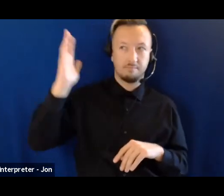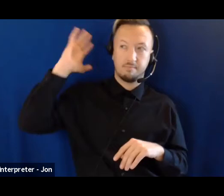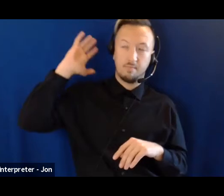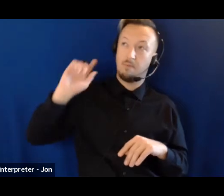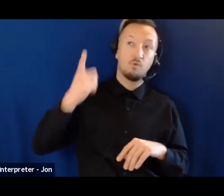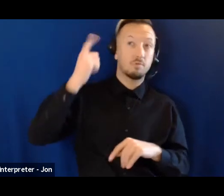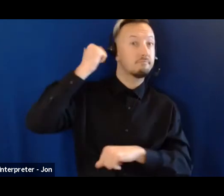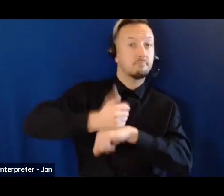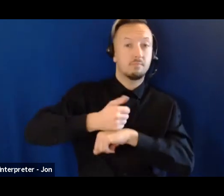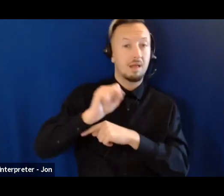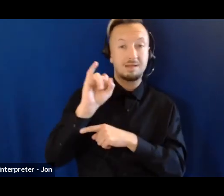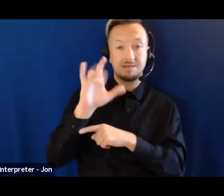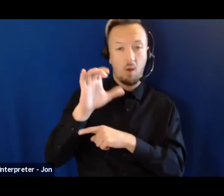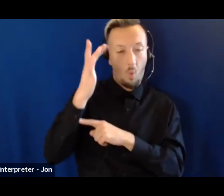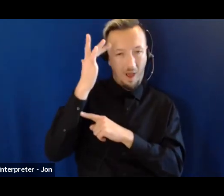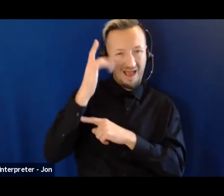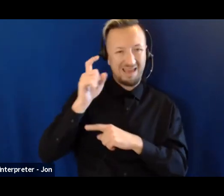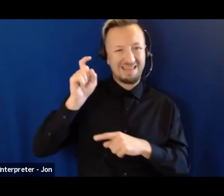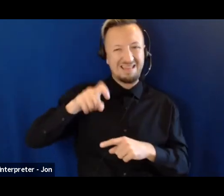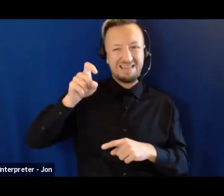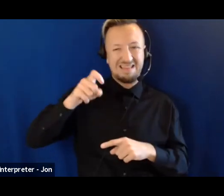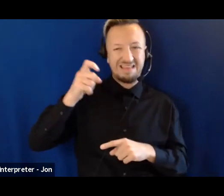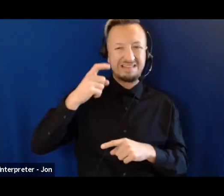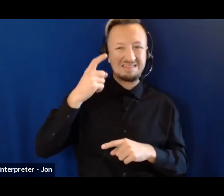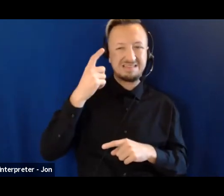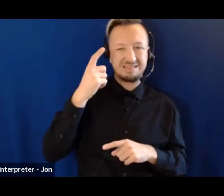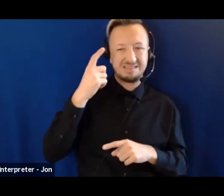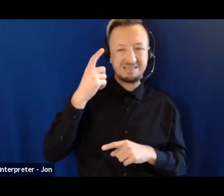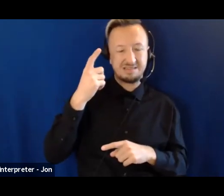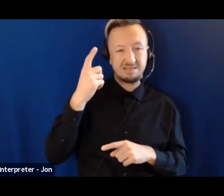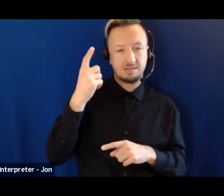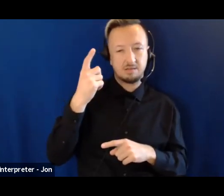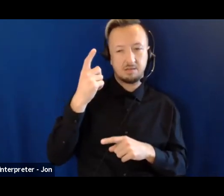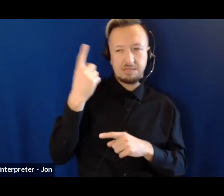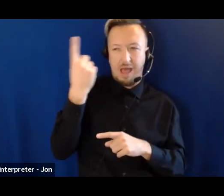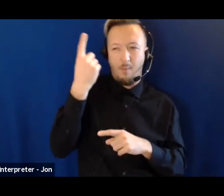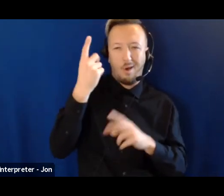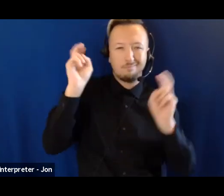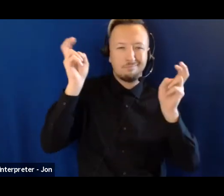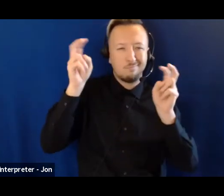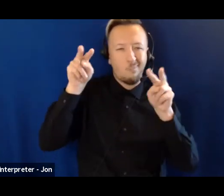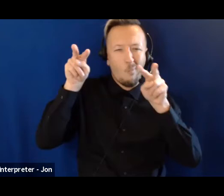place, was they needed that kind of, that watchdog, for lack of a better term, to make sure